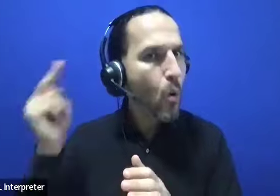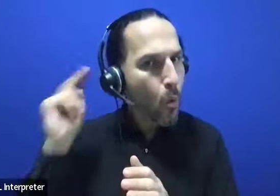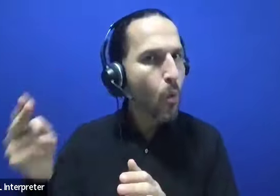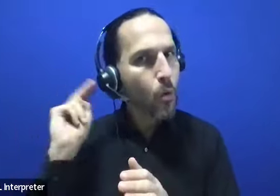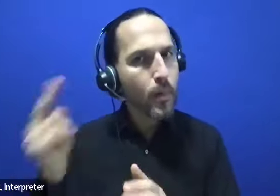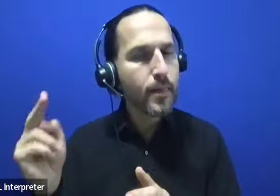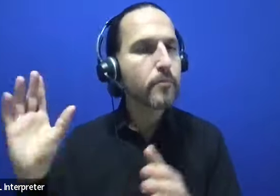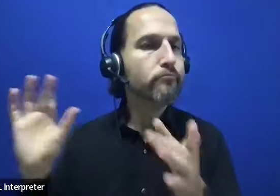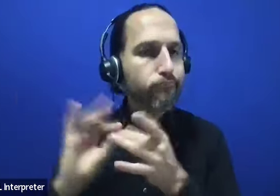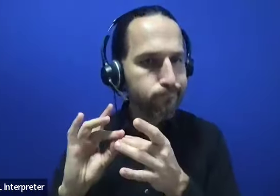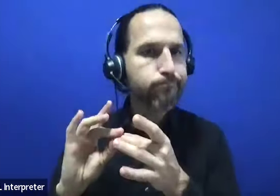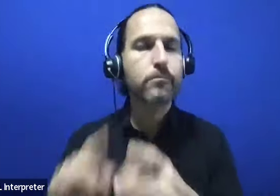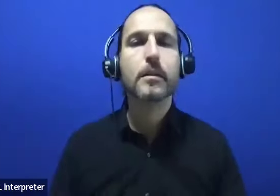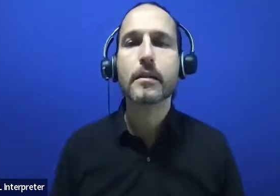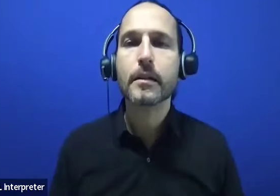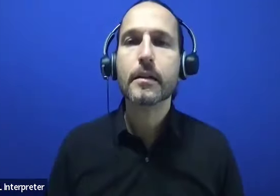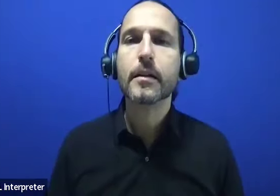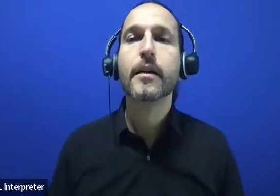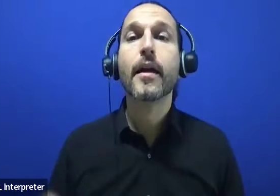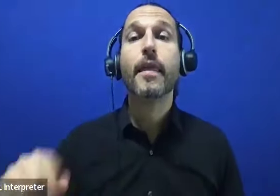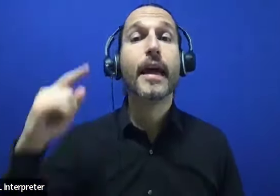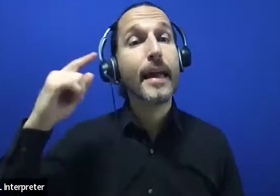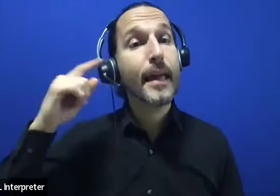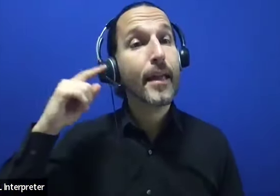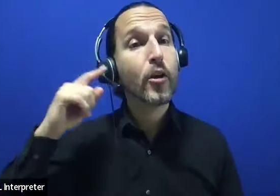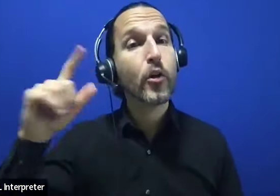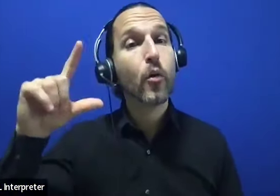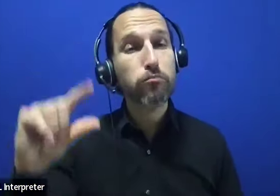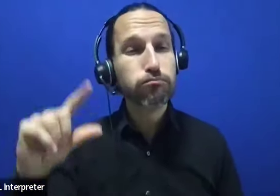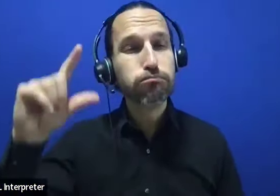flopping. Middle ear anomalies are very common.